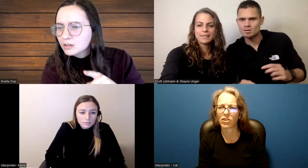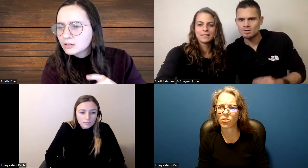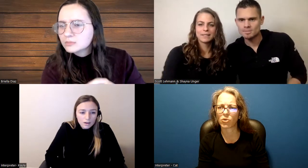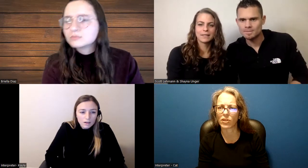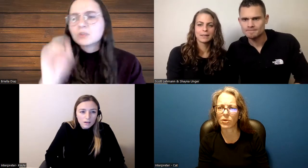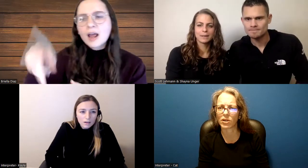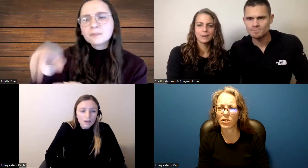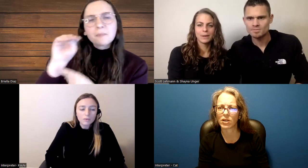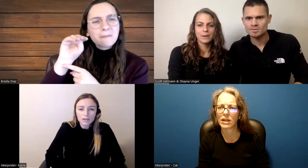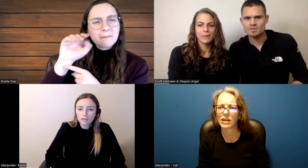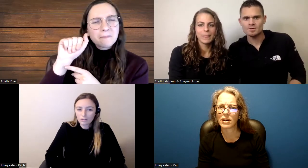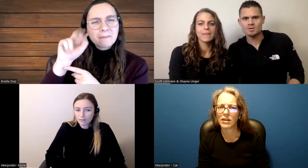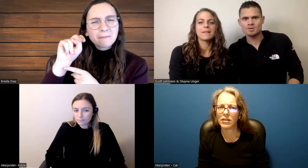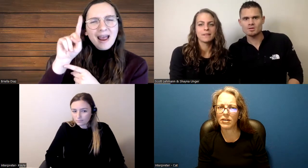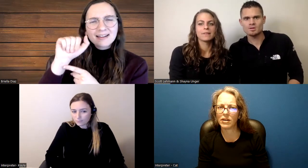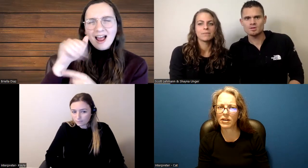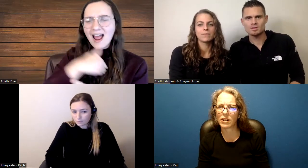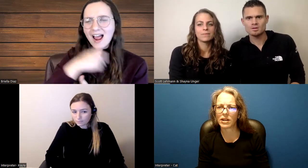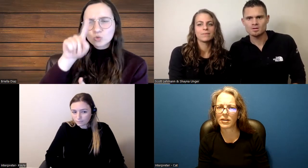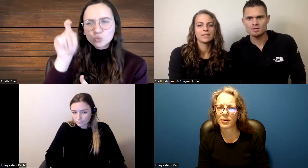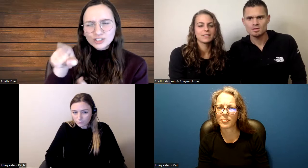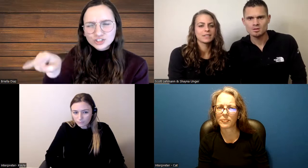They said to ignore that one. Oh, we can ignore it.